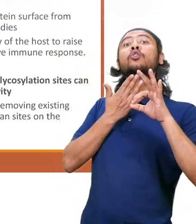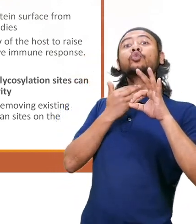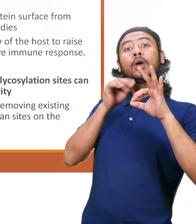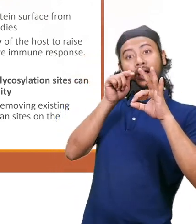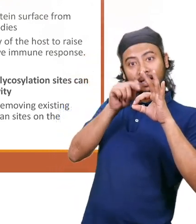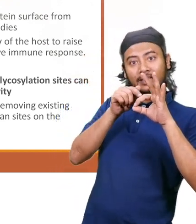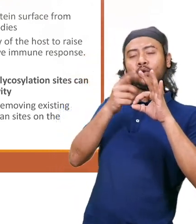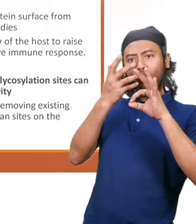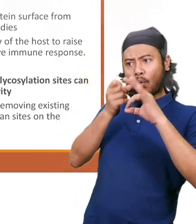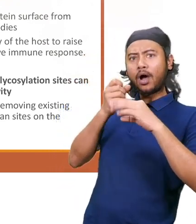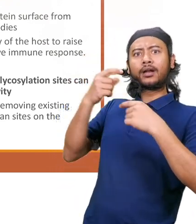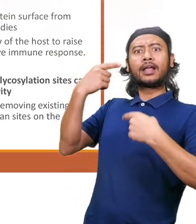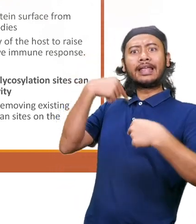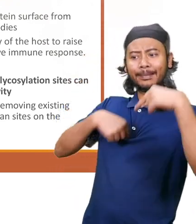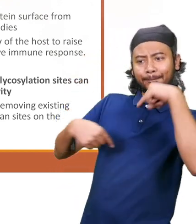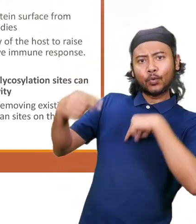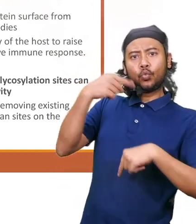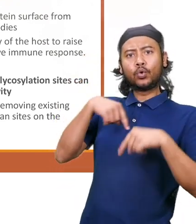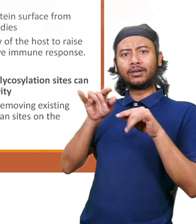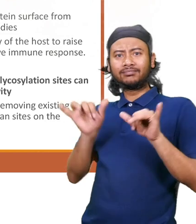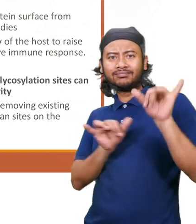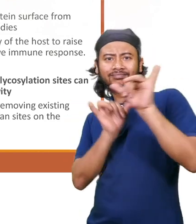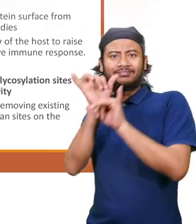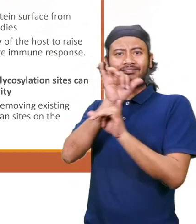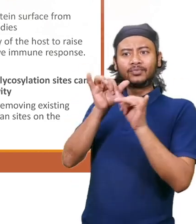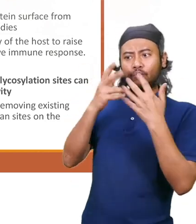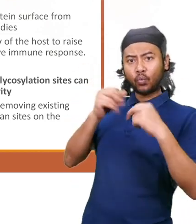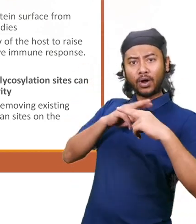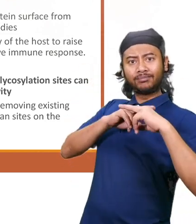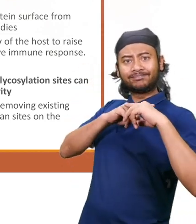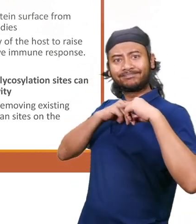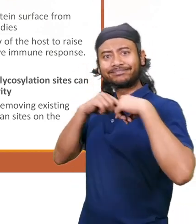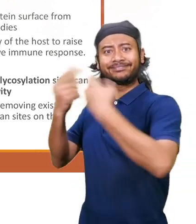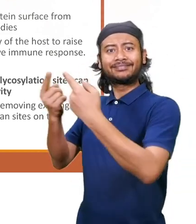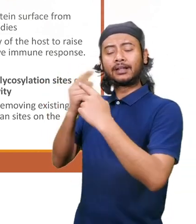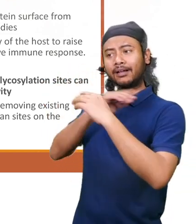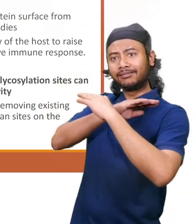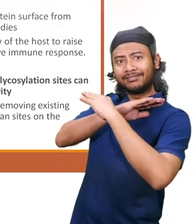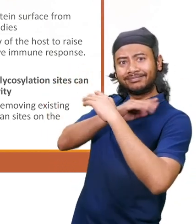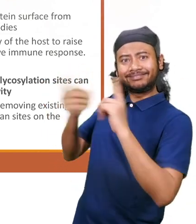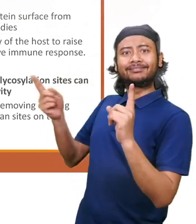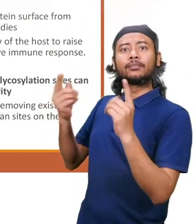antibodies and by preventing the adaptive immune responses from host.